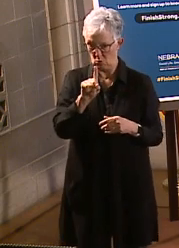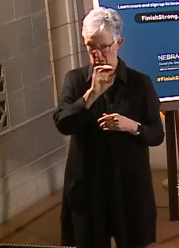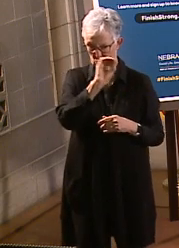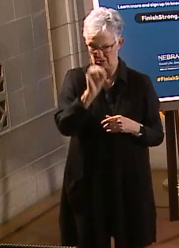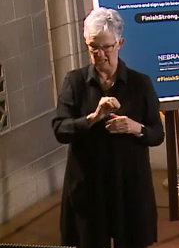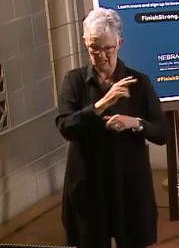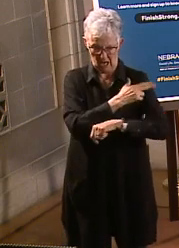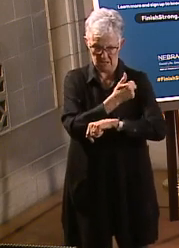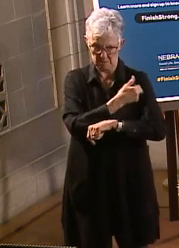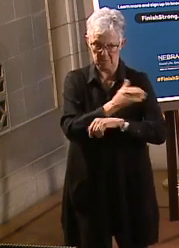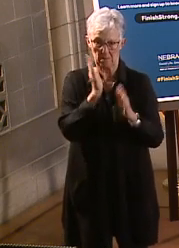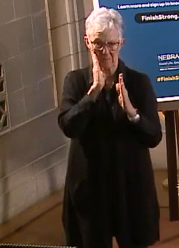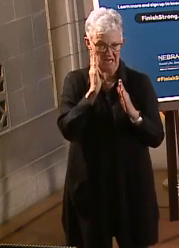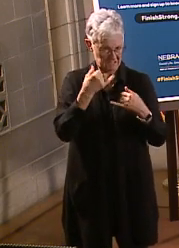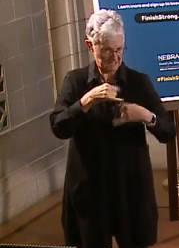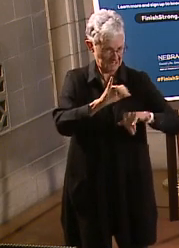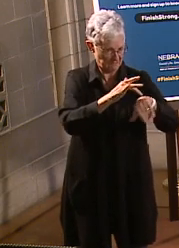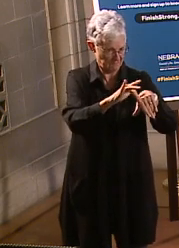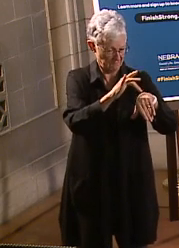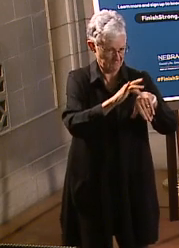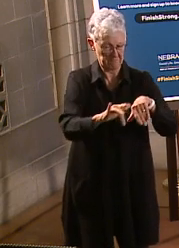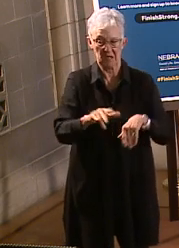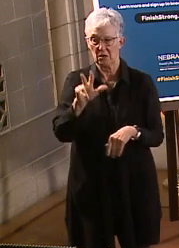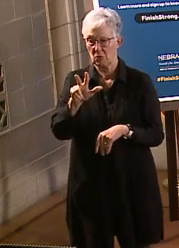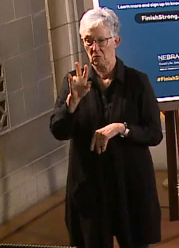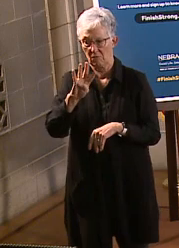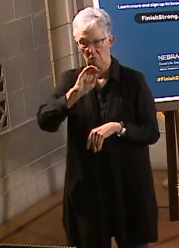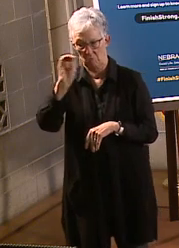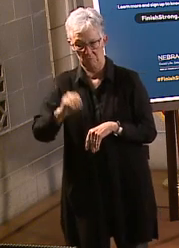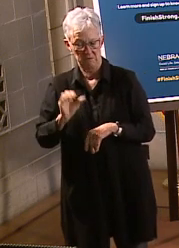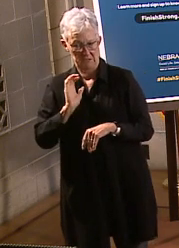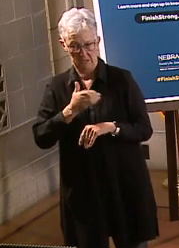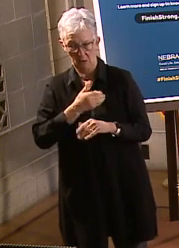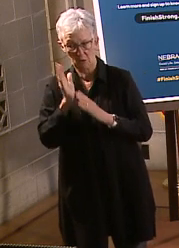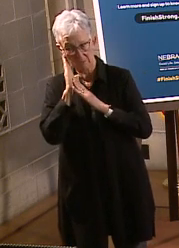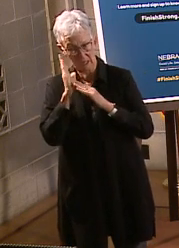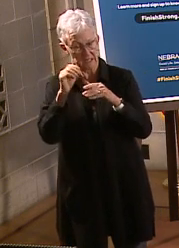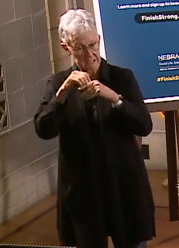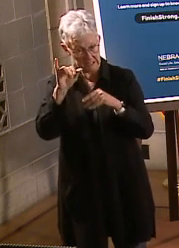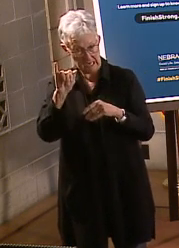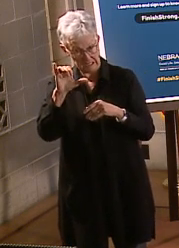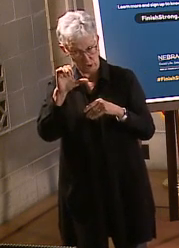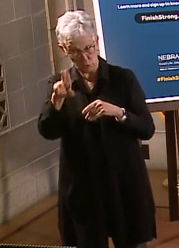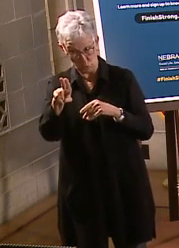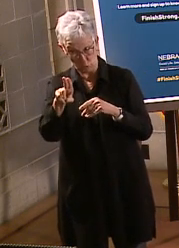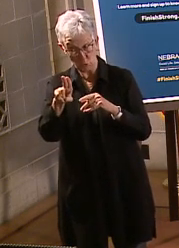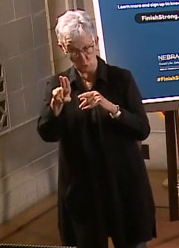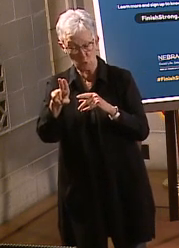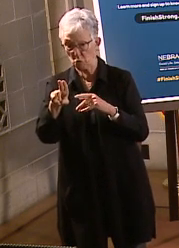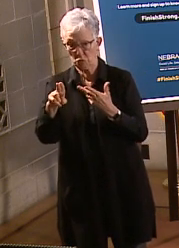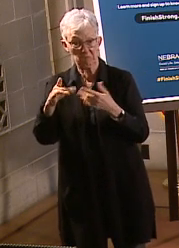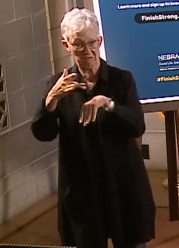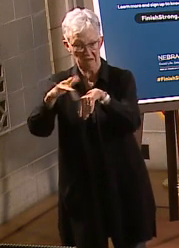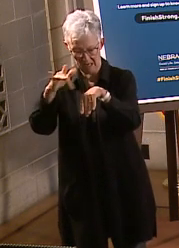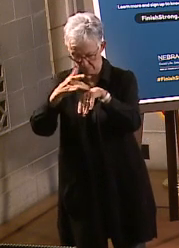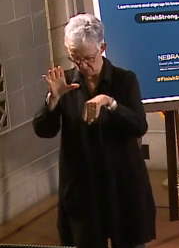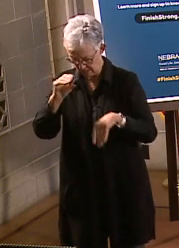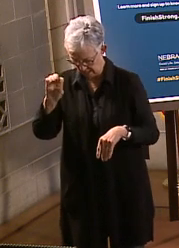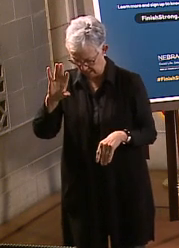are available, 34% of our ICU beds are available, and 79% of our ventilators are